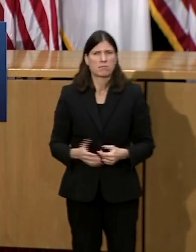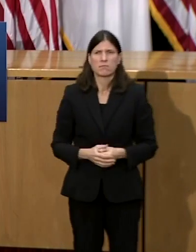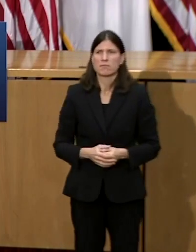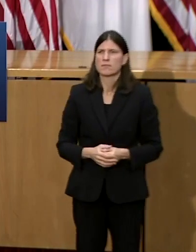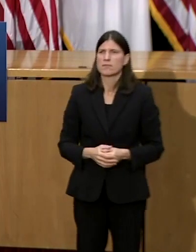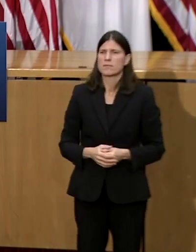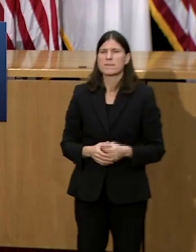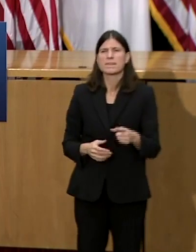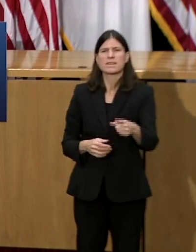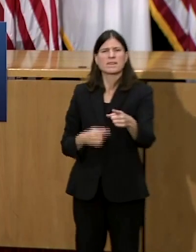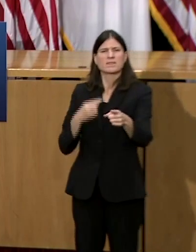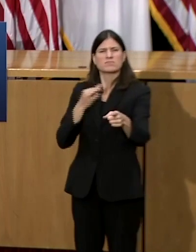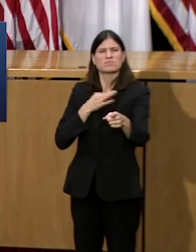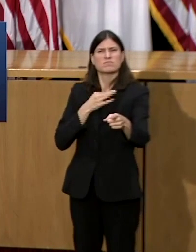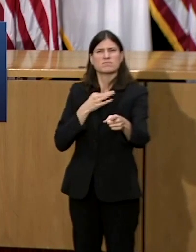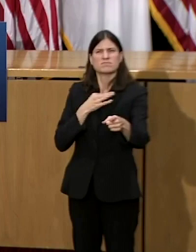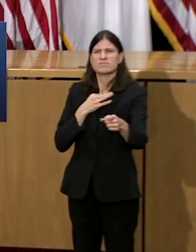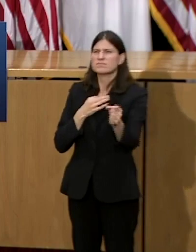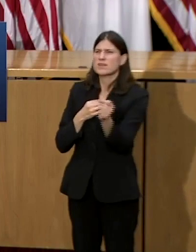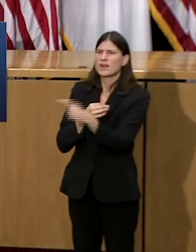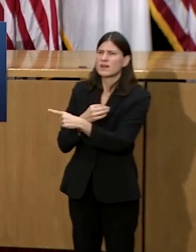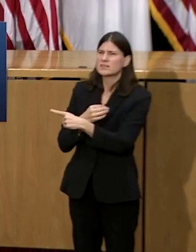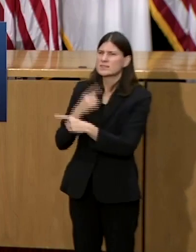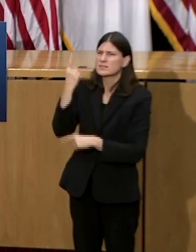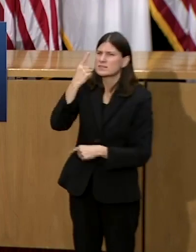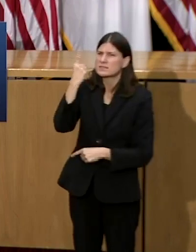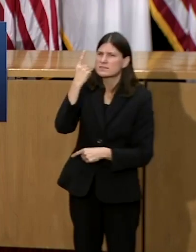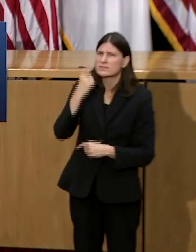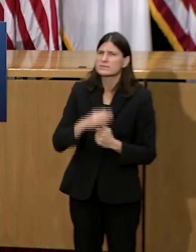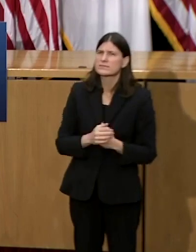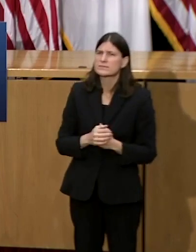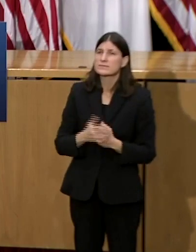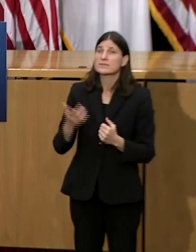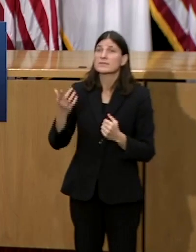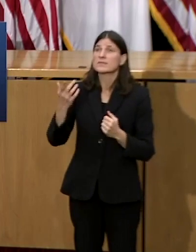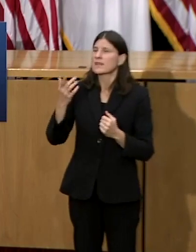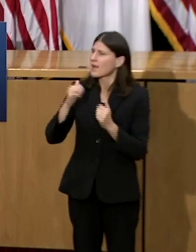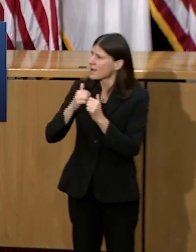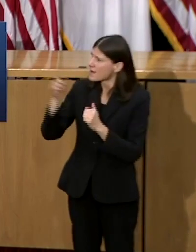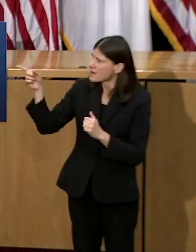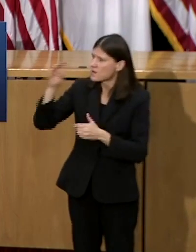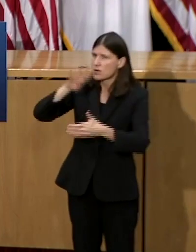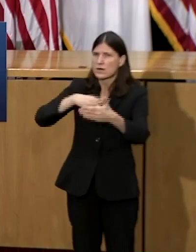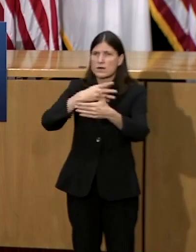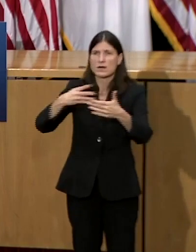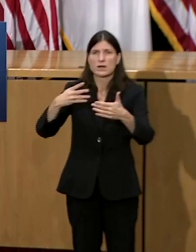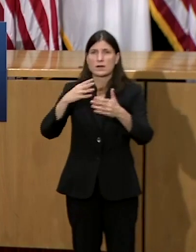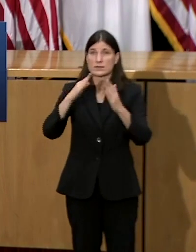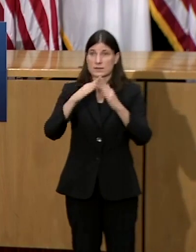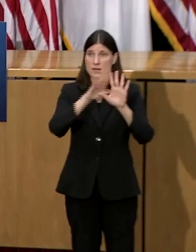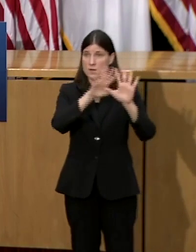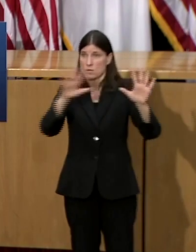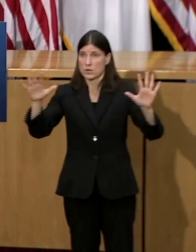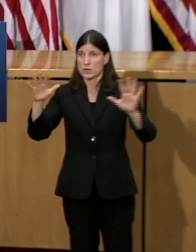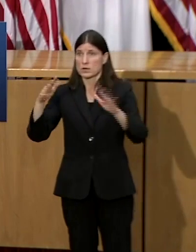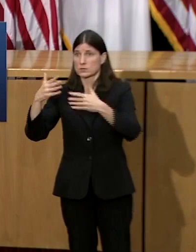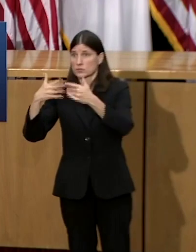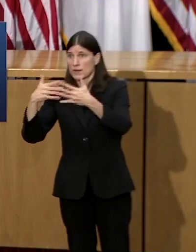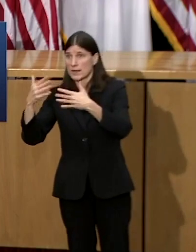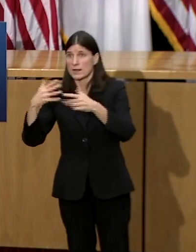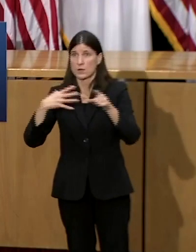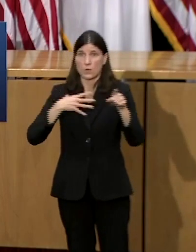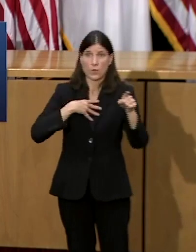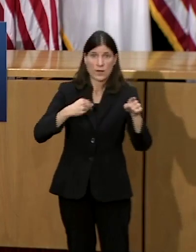full-time in person, or what's the wording on that? Should you consider it, or they should be doing it, or prioritize? Yeah, I think we're prioritizing. We're asking districts